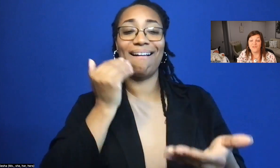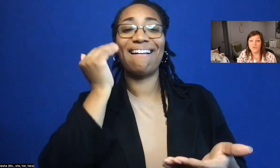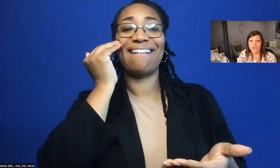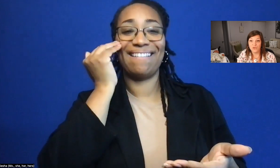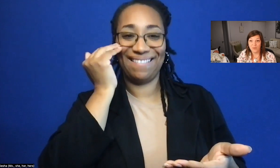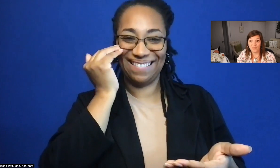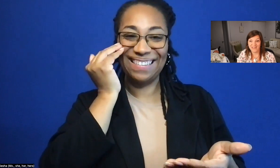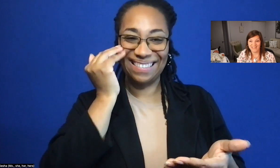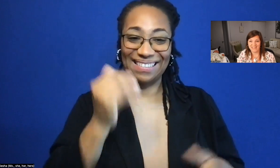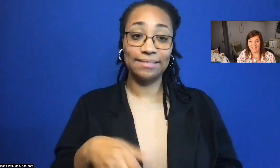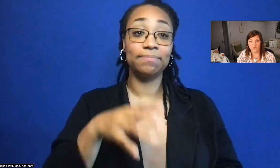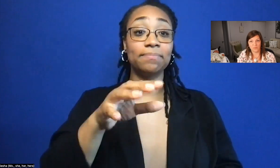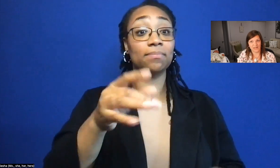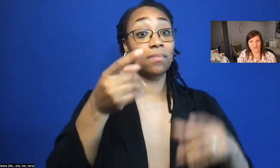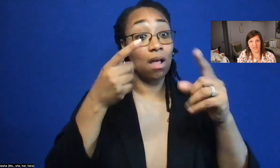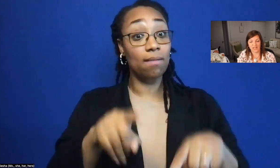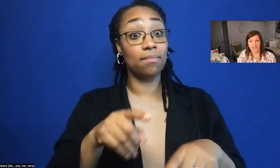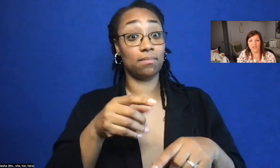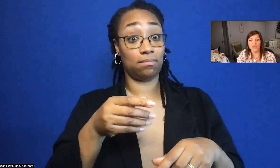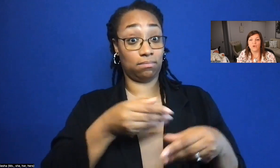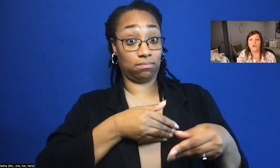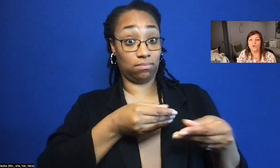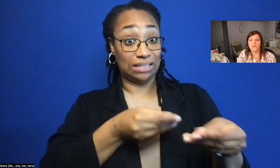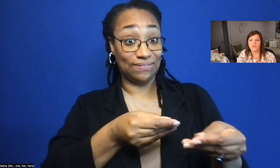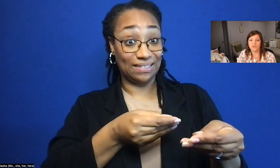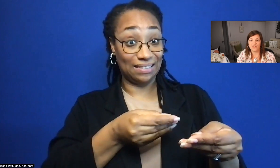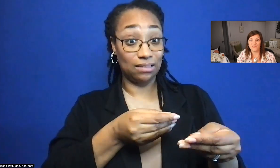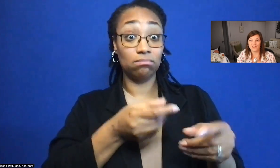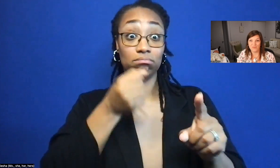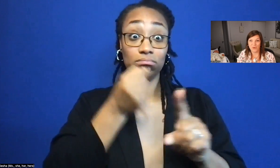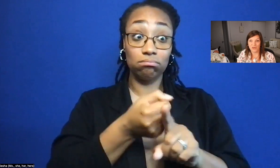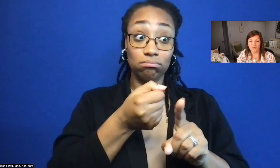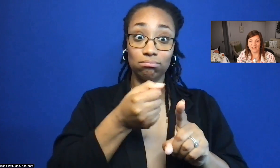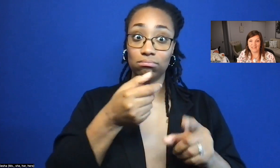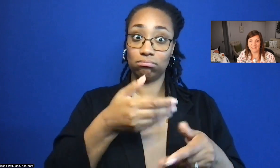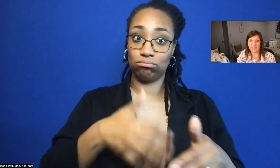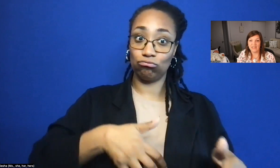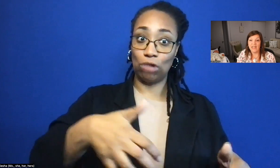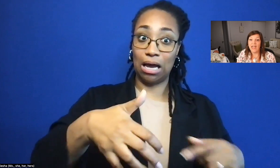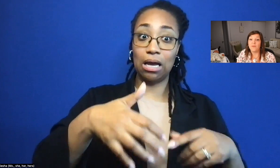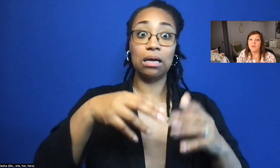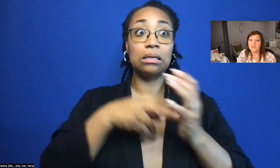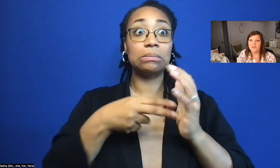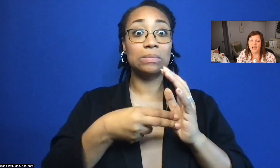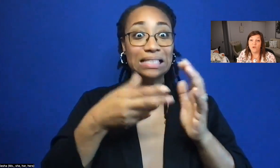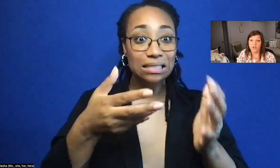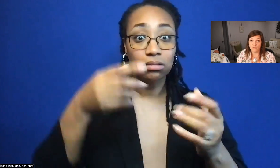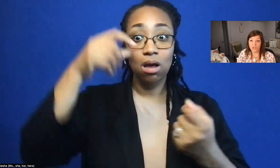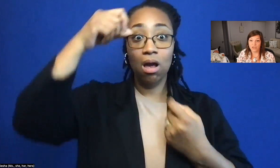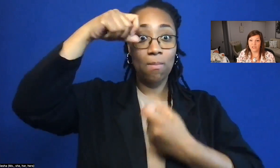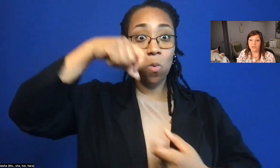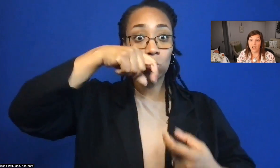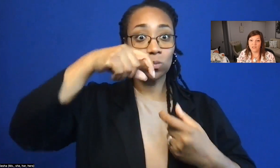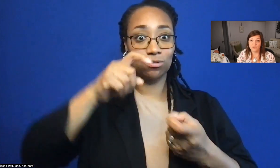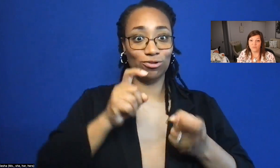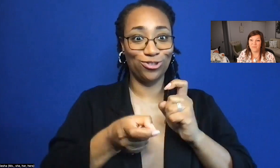If you do get pregnant again while breastfeeding, your hormones will shift to support your pregnancy, and milk supply will return